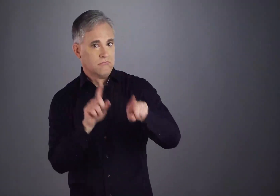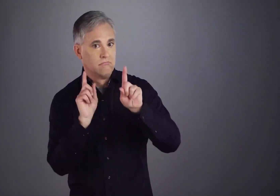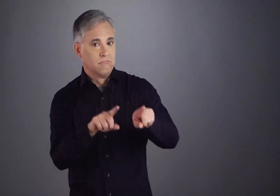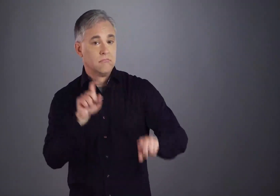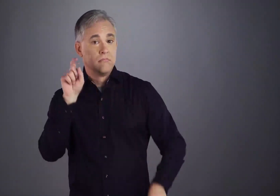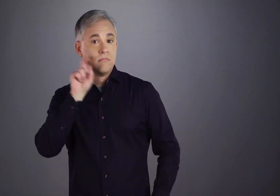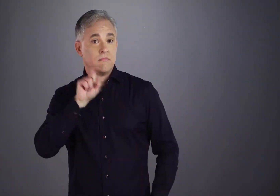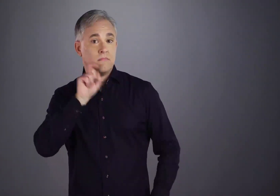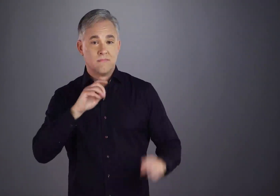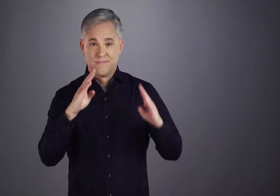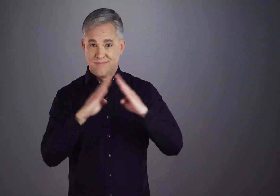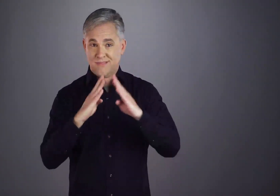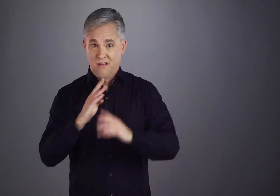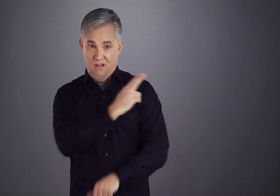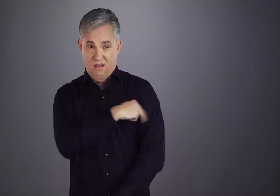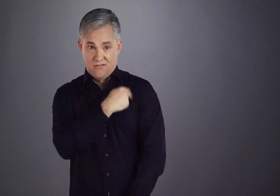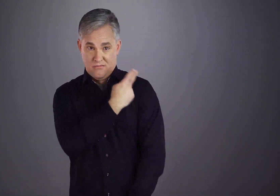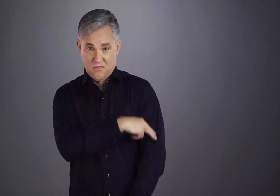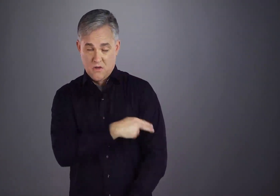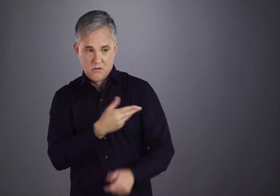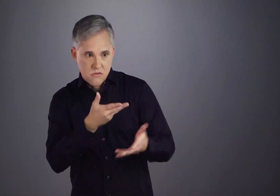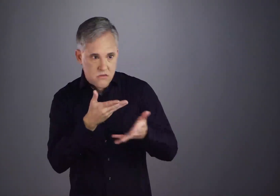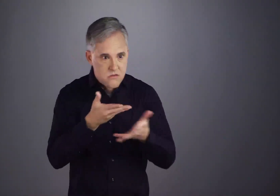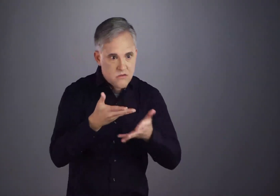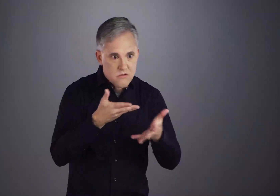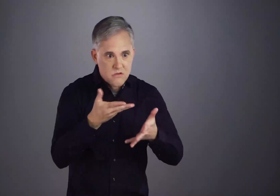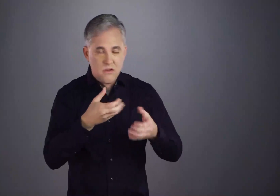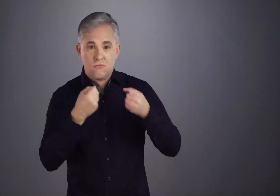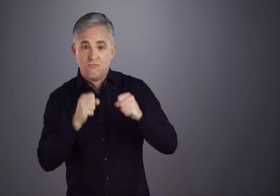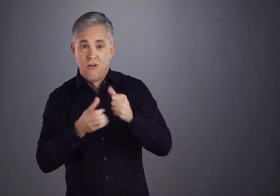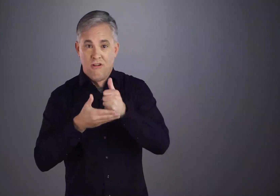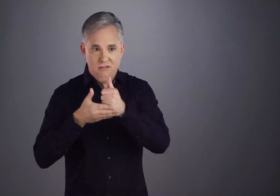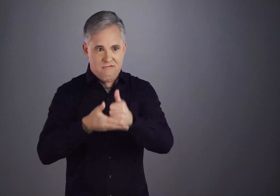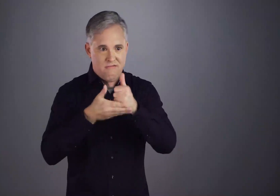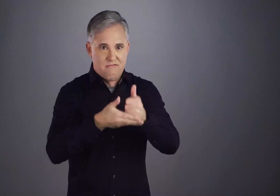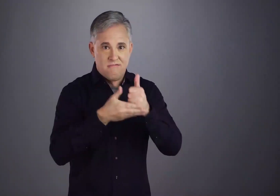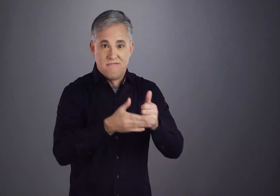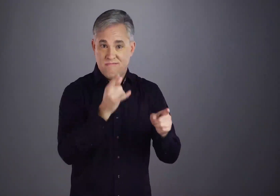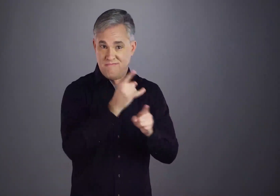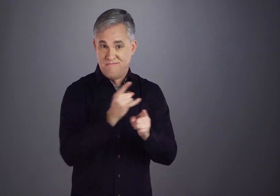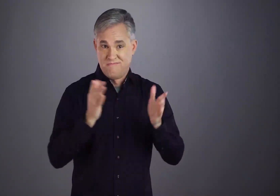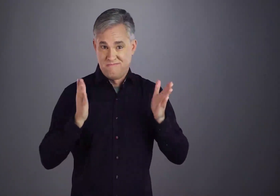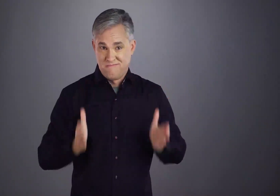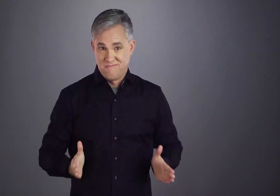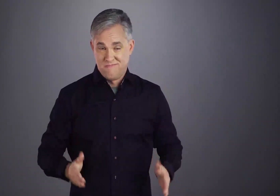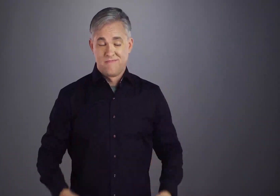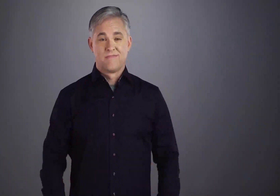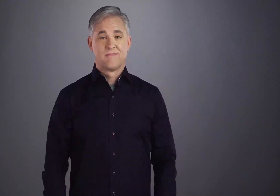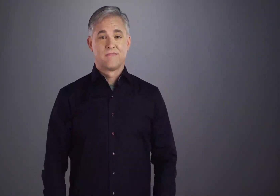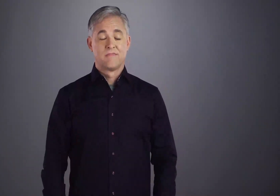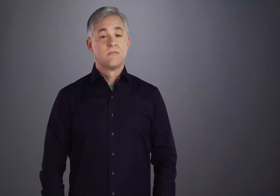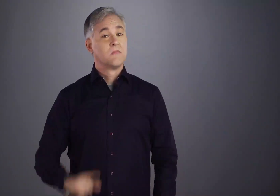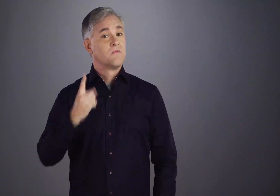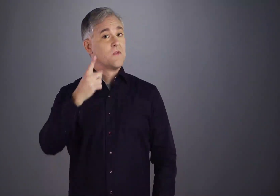Hence, the two men set to work almost frantically upon alcoholics arriving in the ward of the Akron City Hospital.